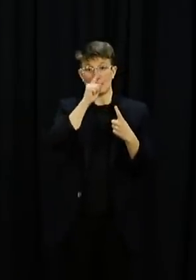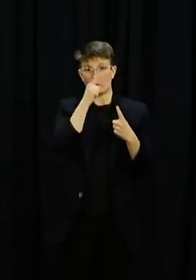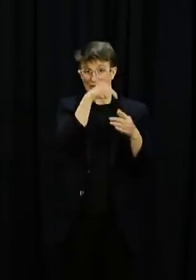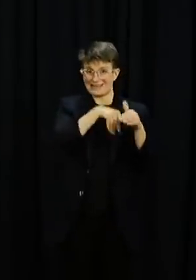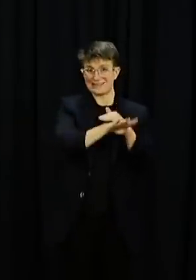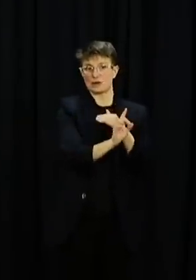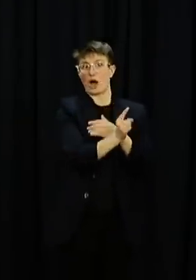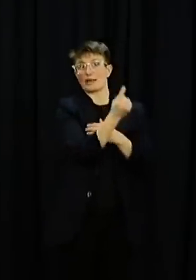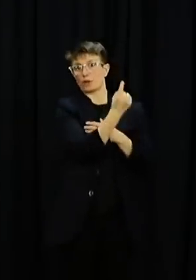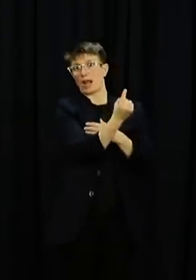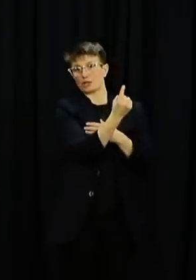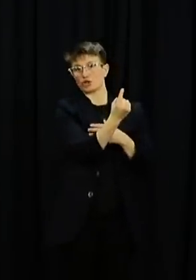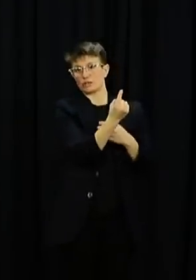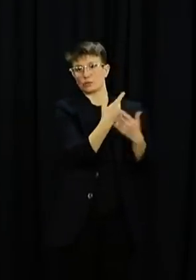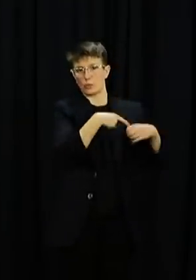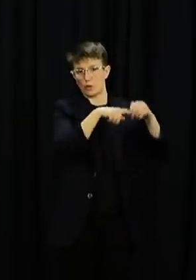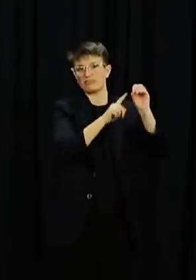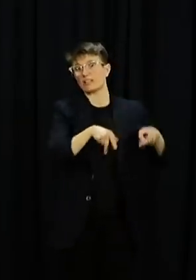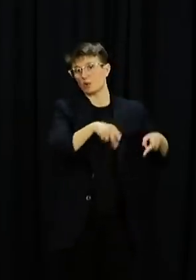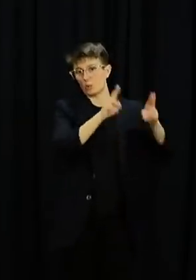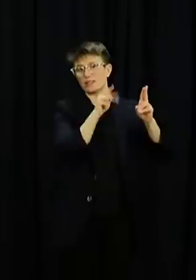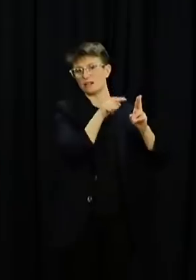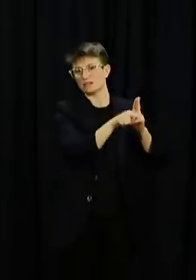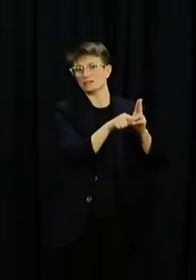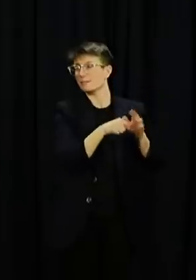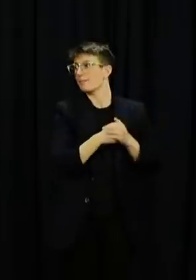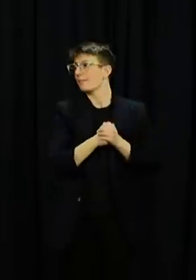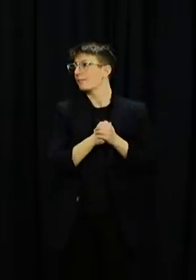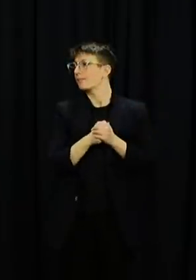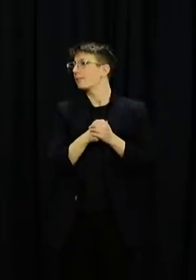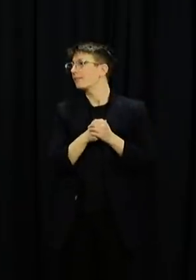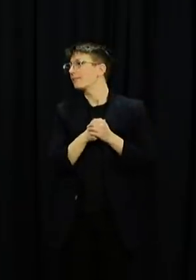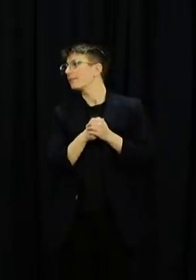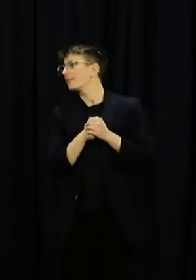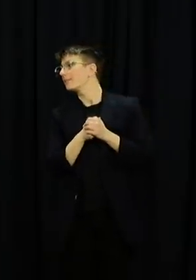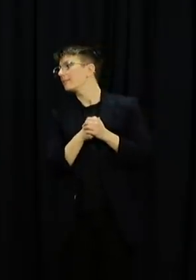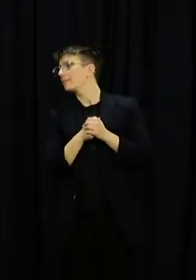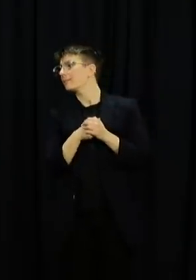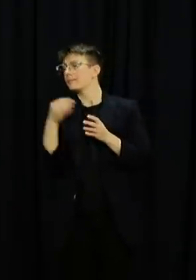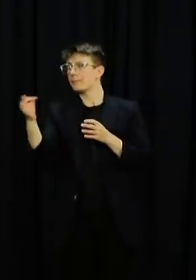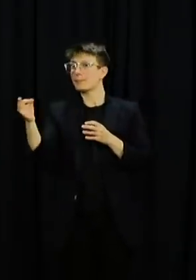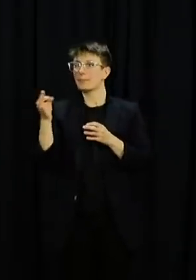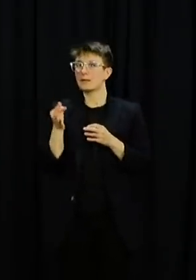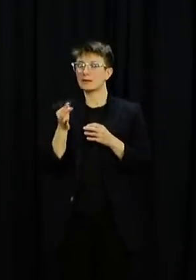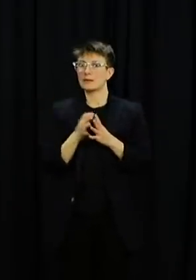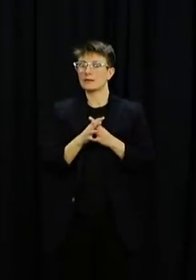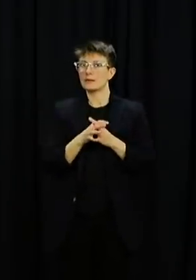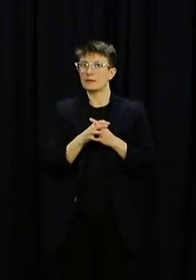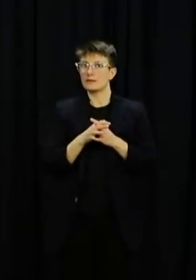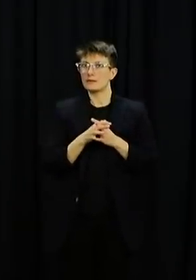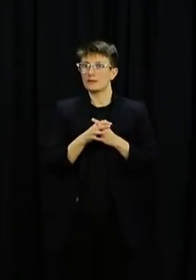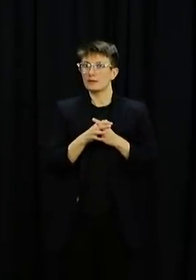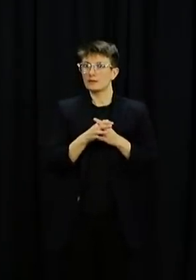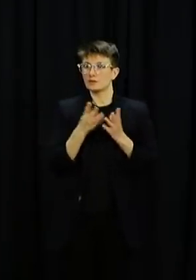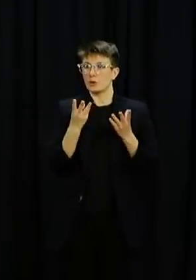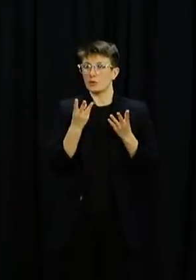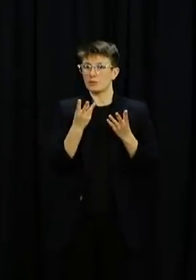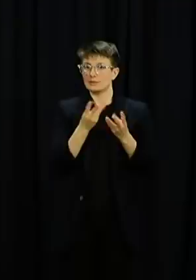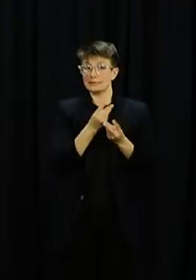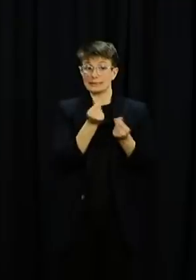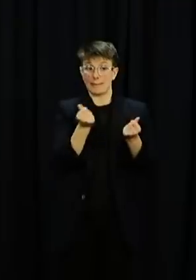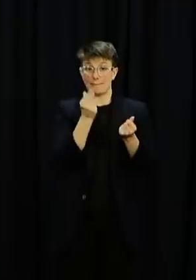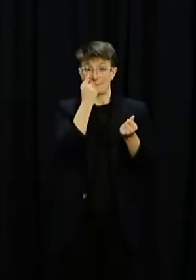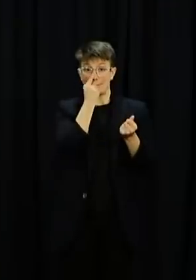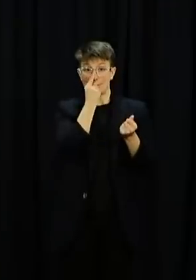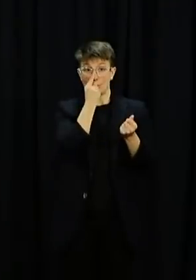MIQ. Yep, I'll let you finish your question. You mentioned confirmed cases, Dr. Bloomfield, could be isolated in managed MIQ facilities.